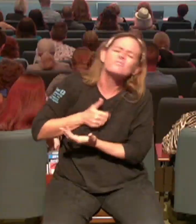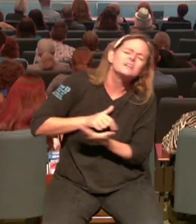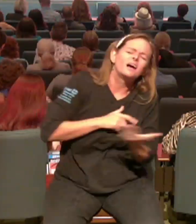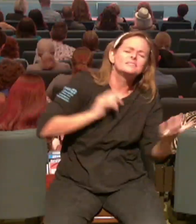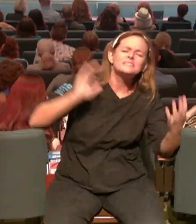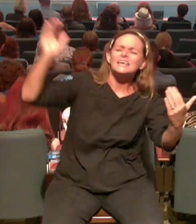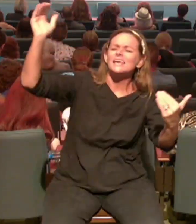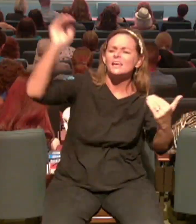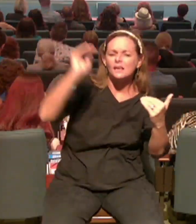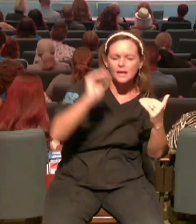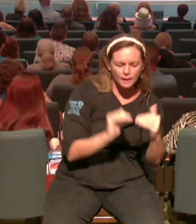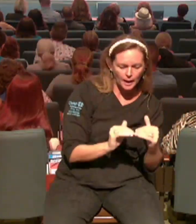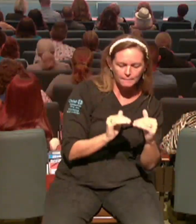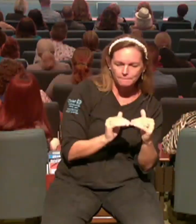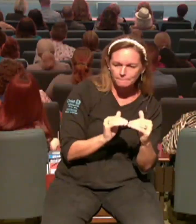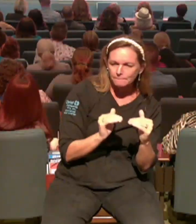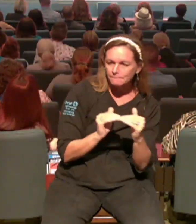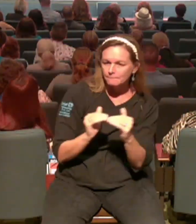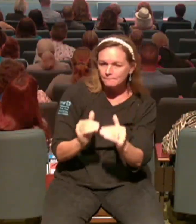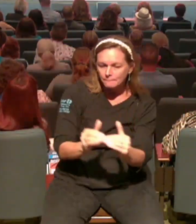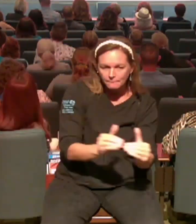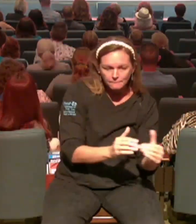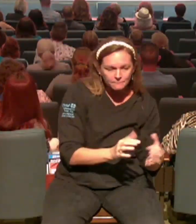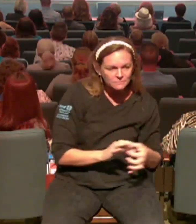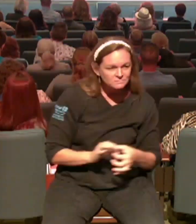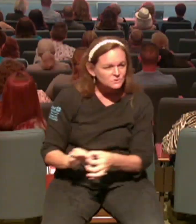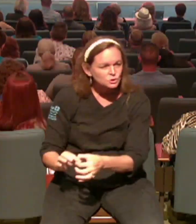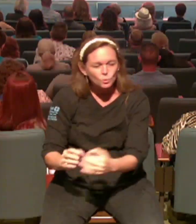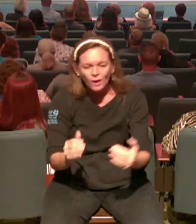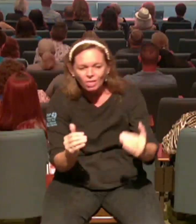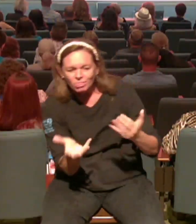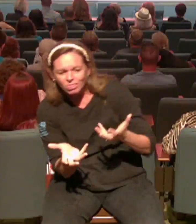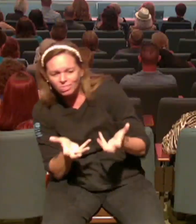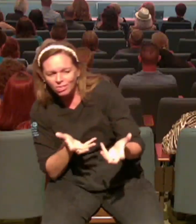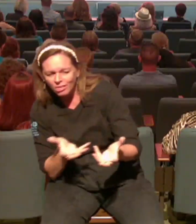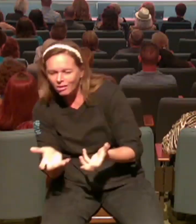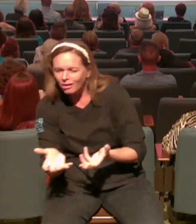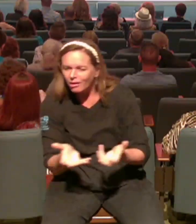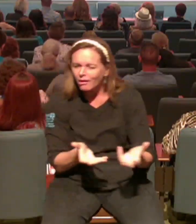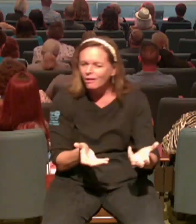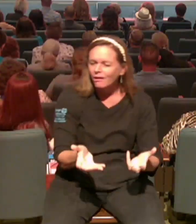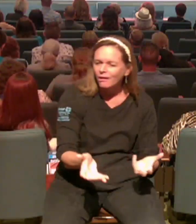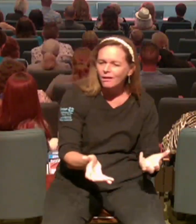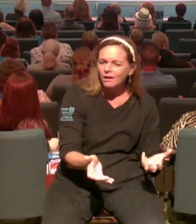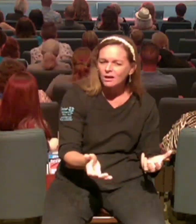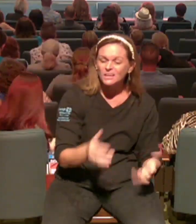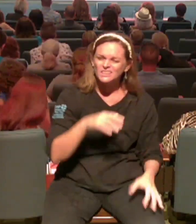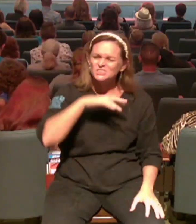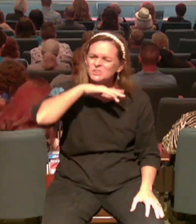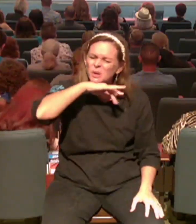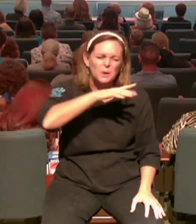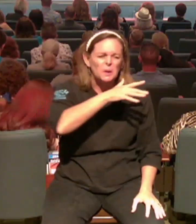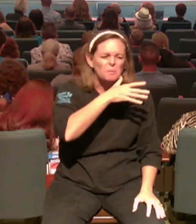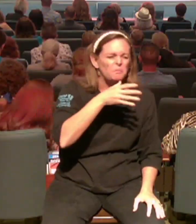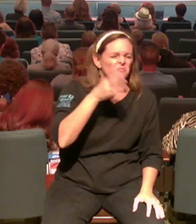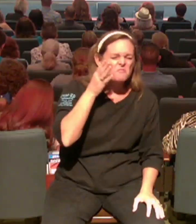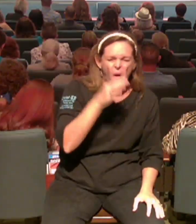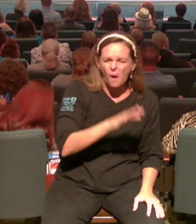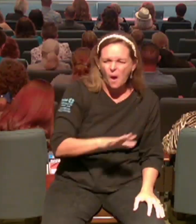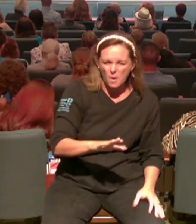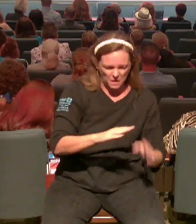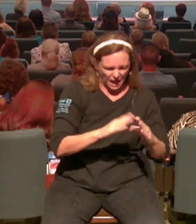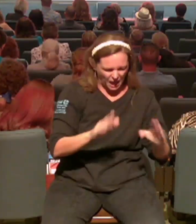down, that Jesus stepped out of heaven to a dusty little manger. He lived among us.